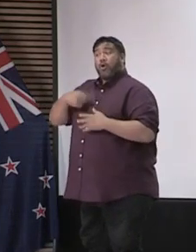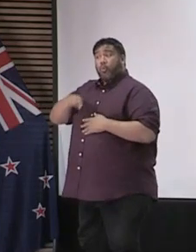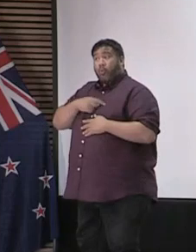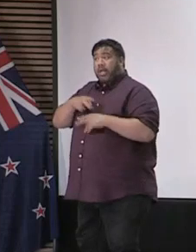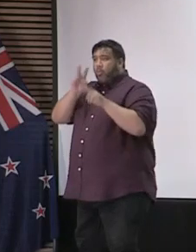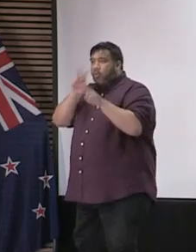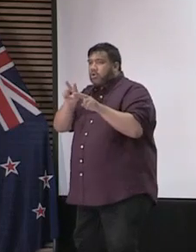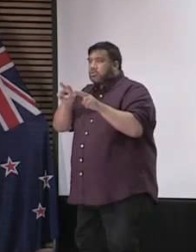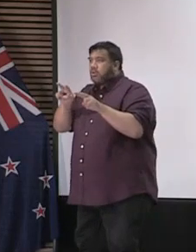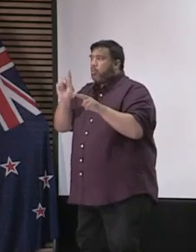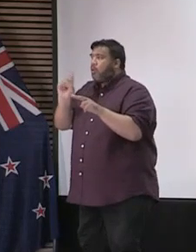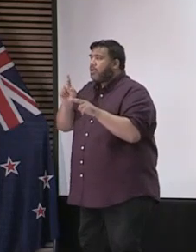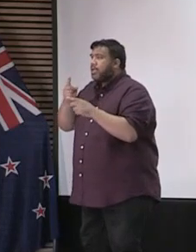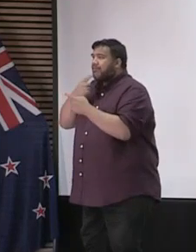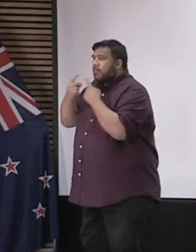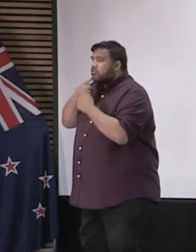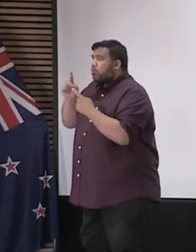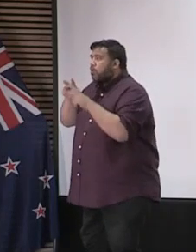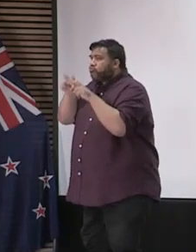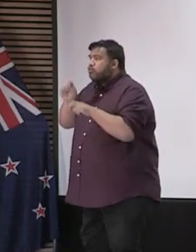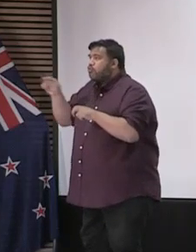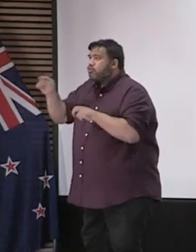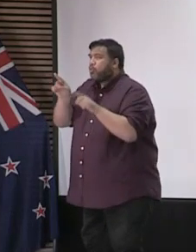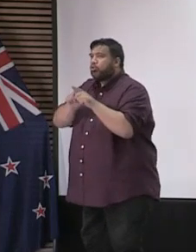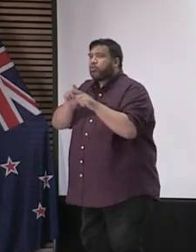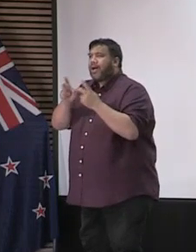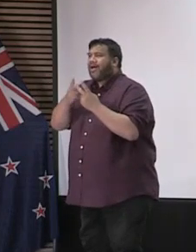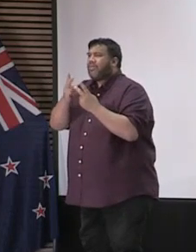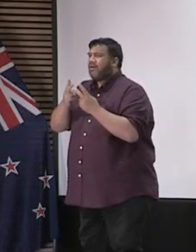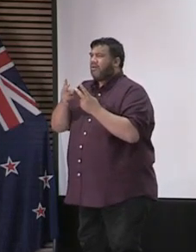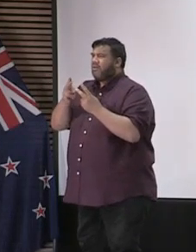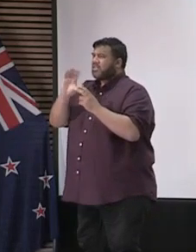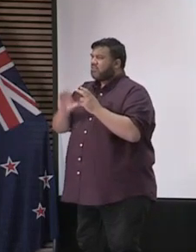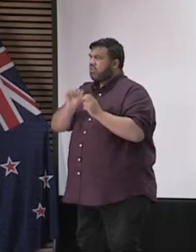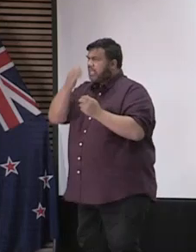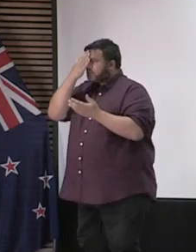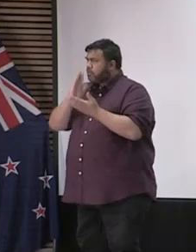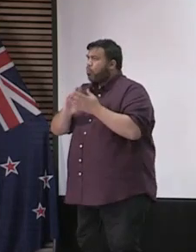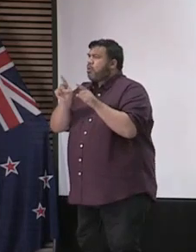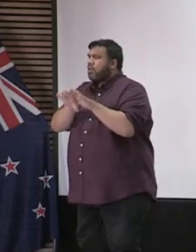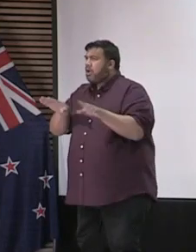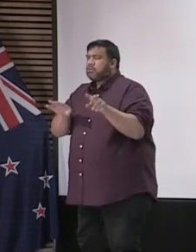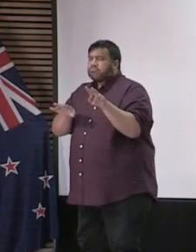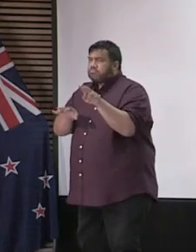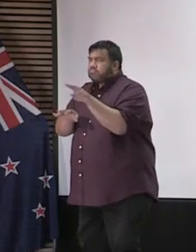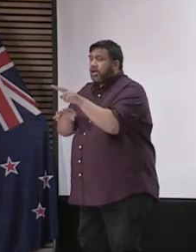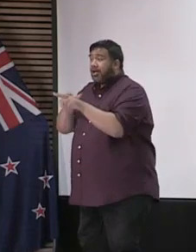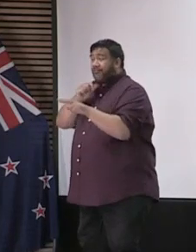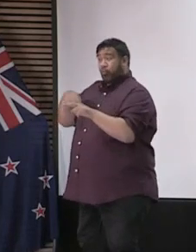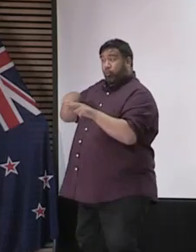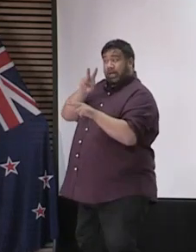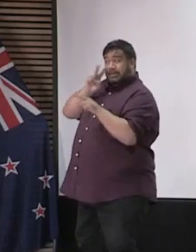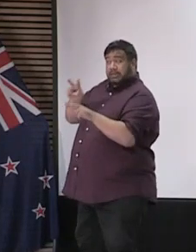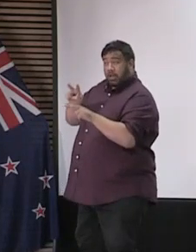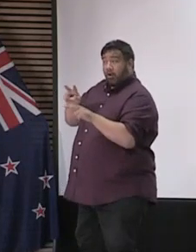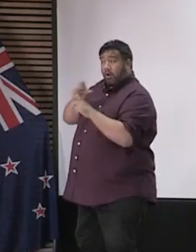of masks and particularly the experience in different countries. And we will, if we think they've got an important role to play, we will definitely move